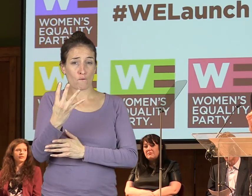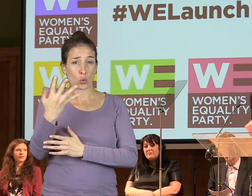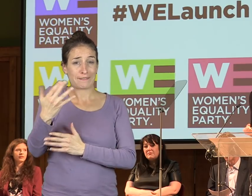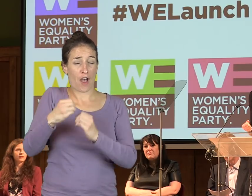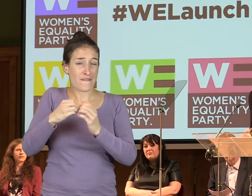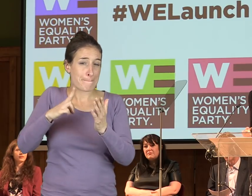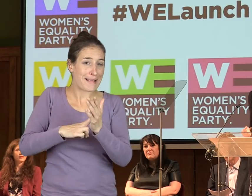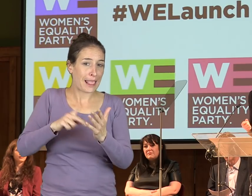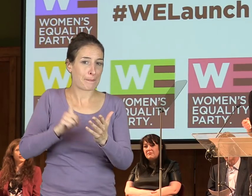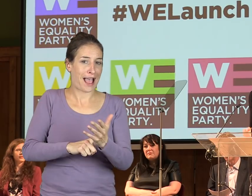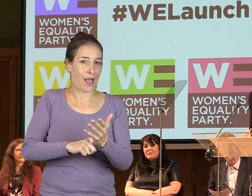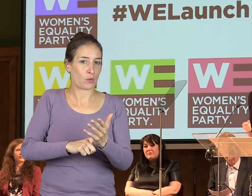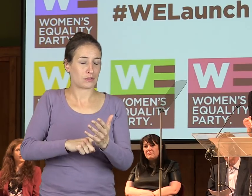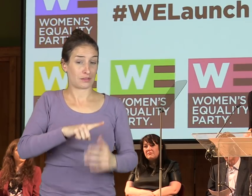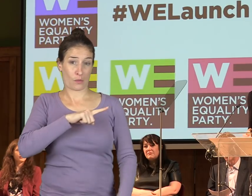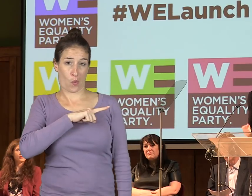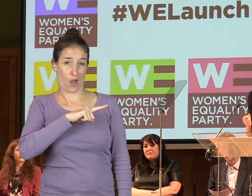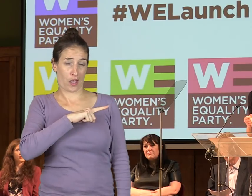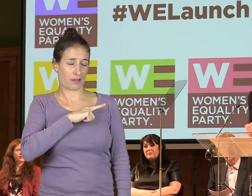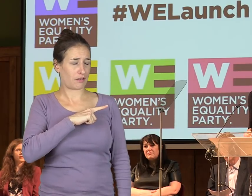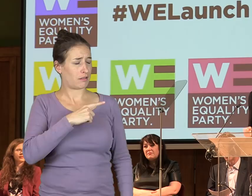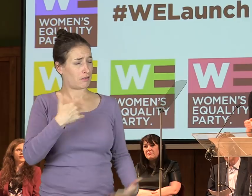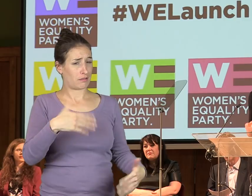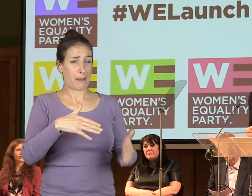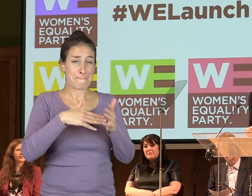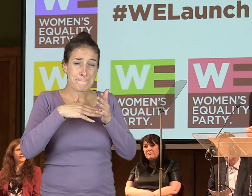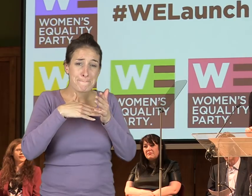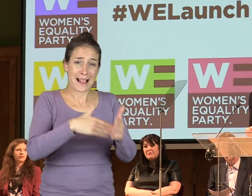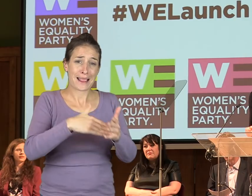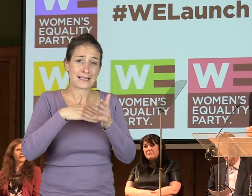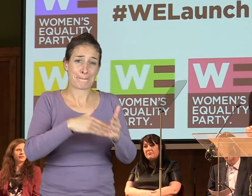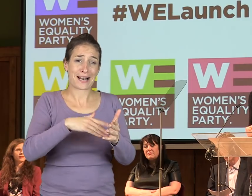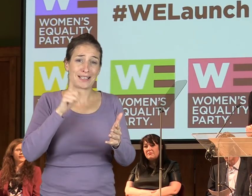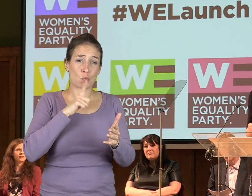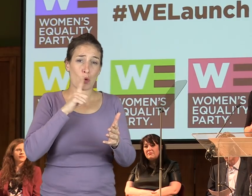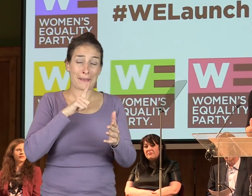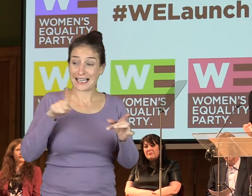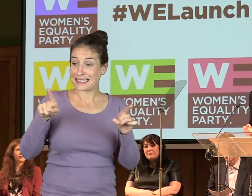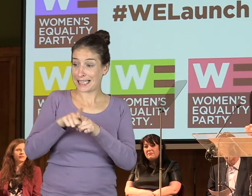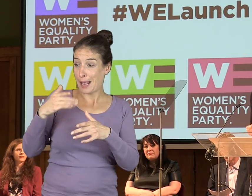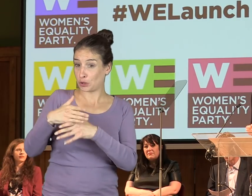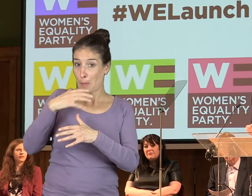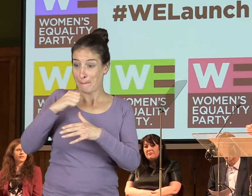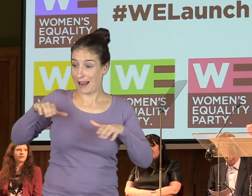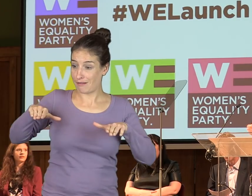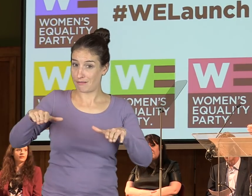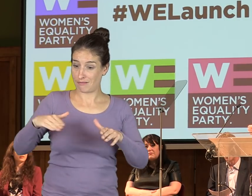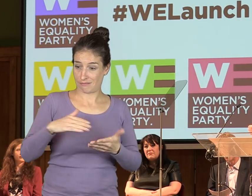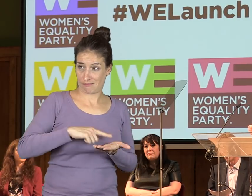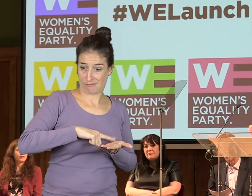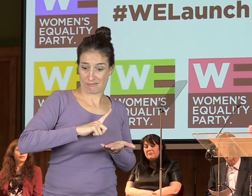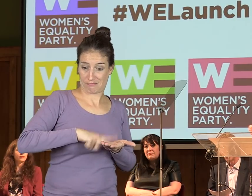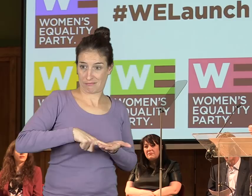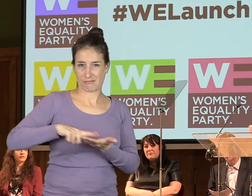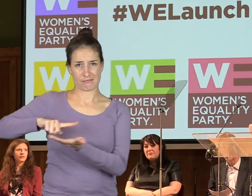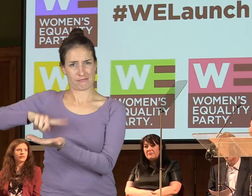Because millions of women are being paid less than their male colleagues. They are leaving work because they can't afford